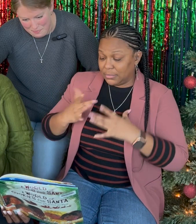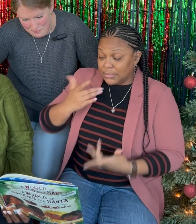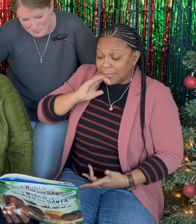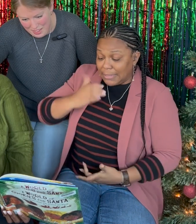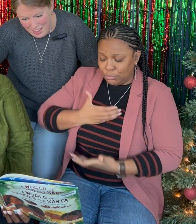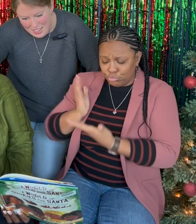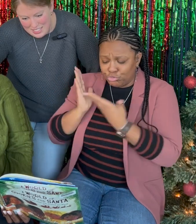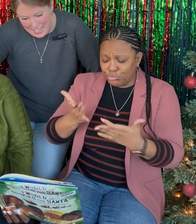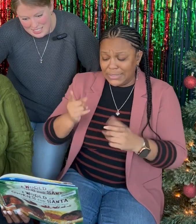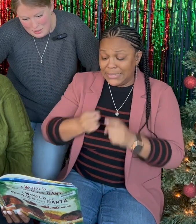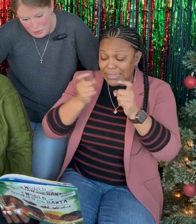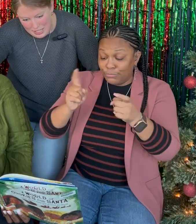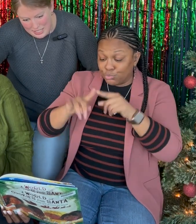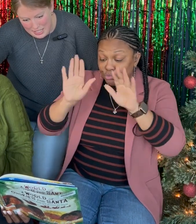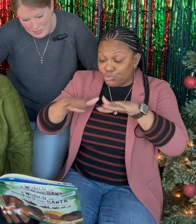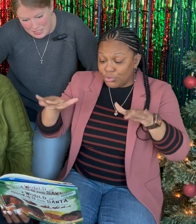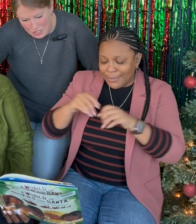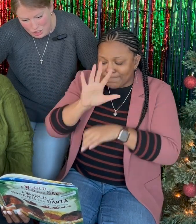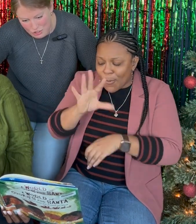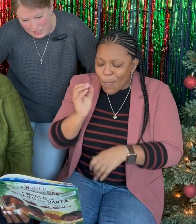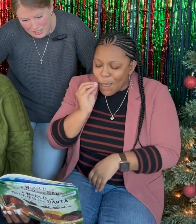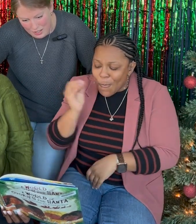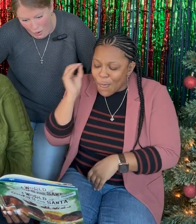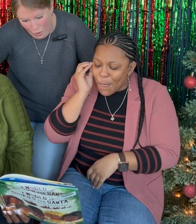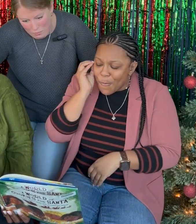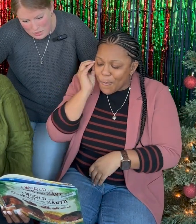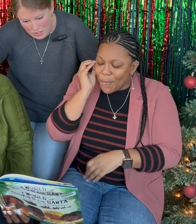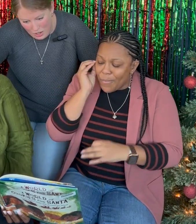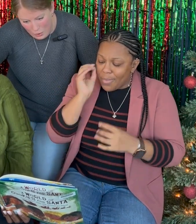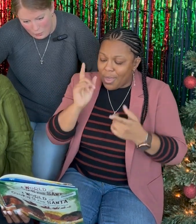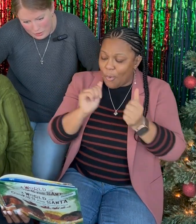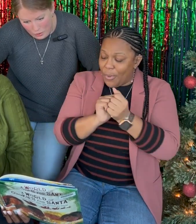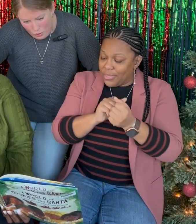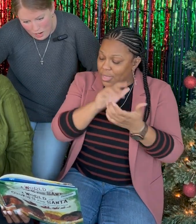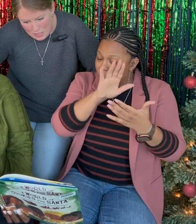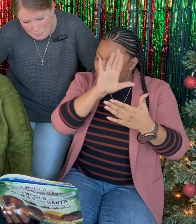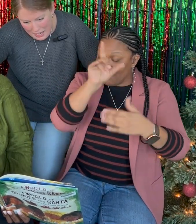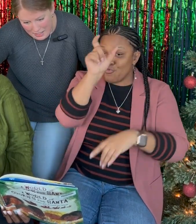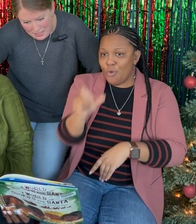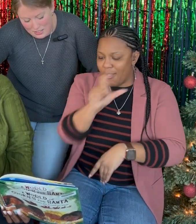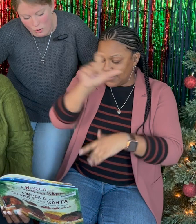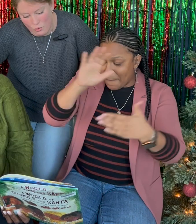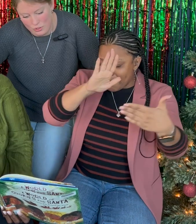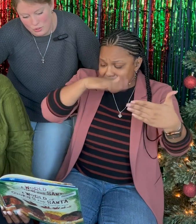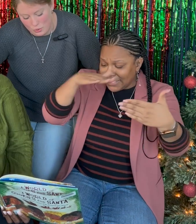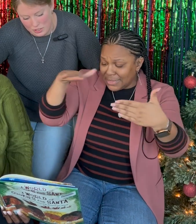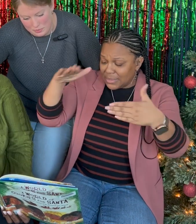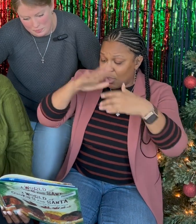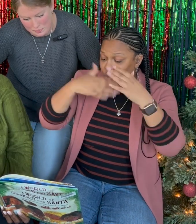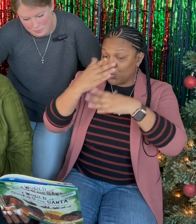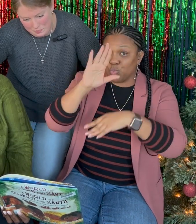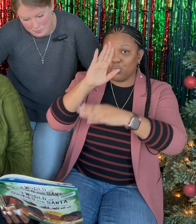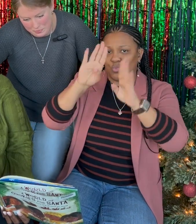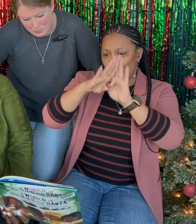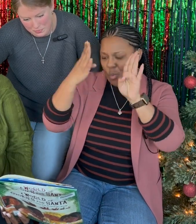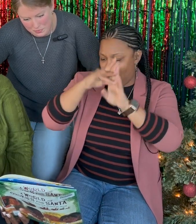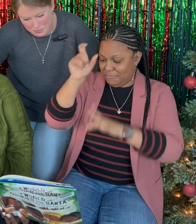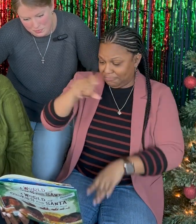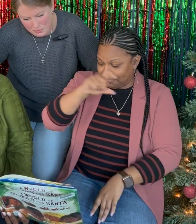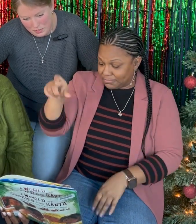holiday. Santa brings gifts to children in homes with cross painted over the door.